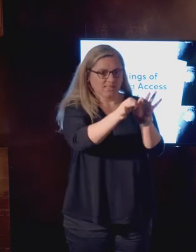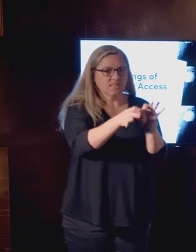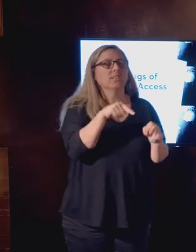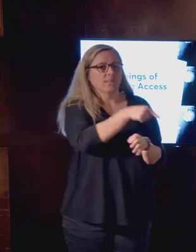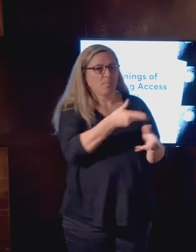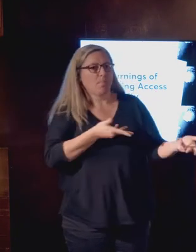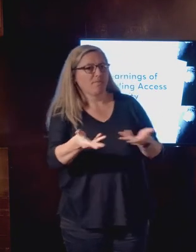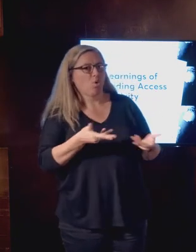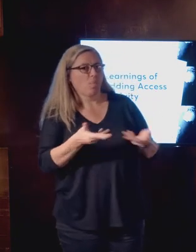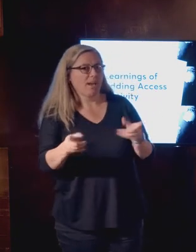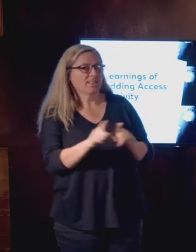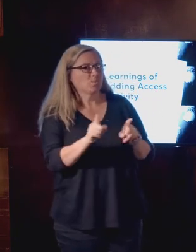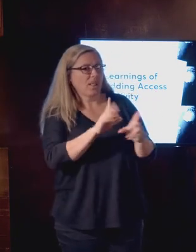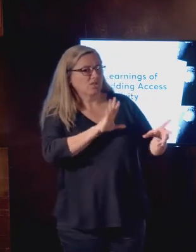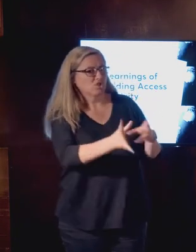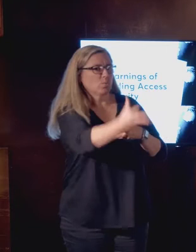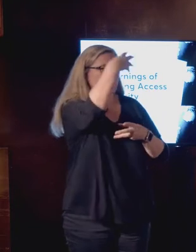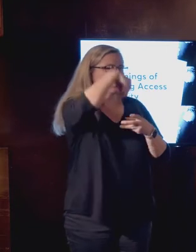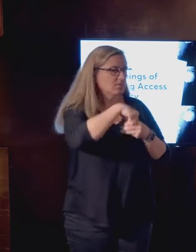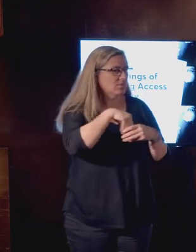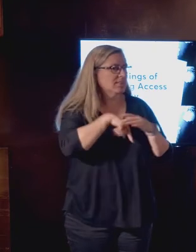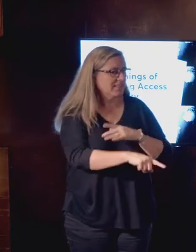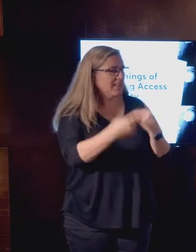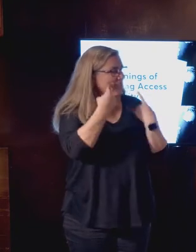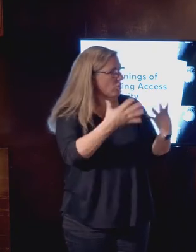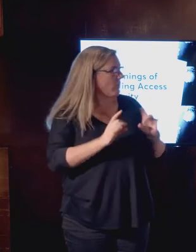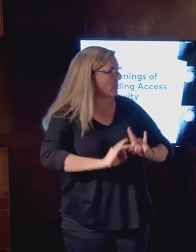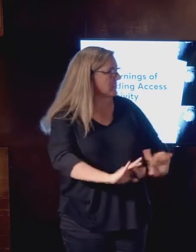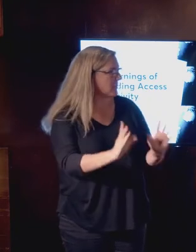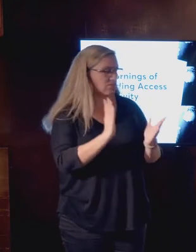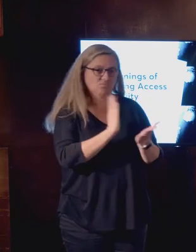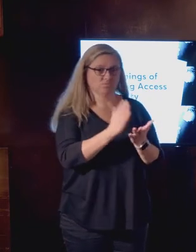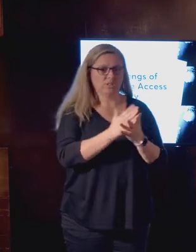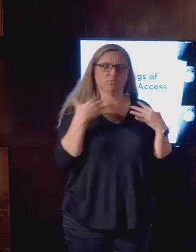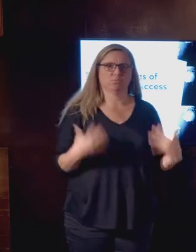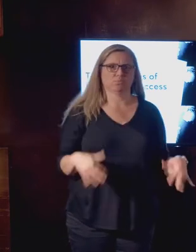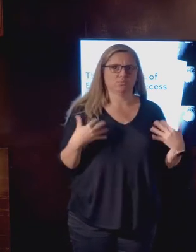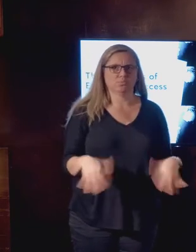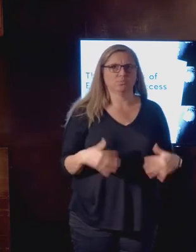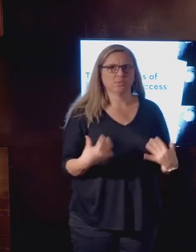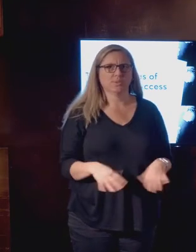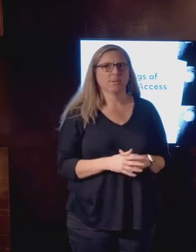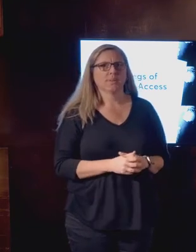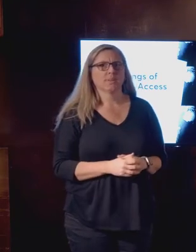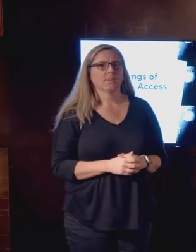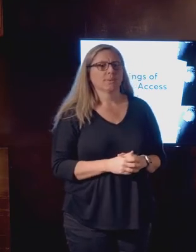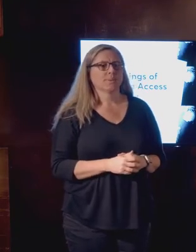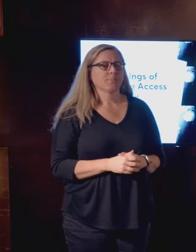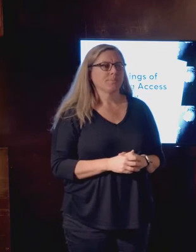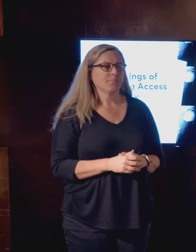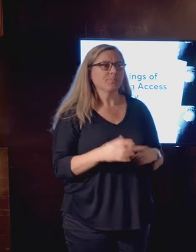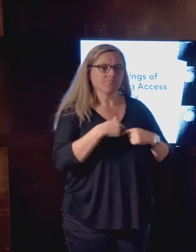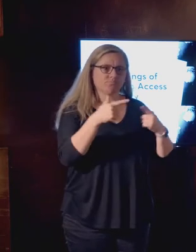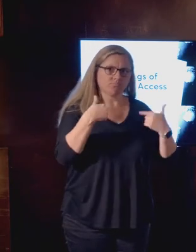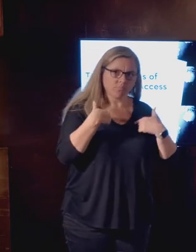performer, so she was embedded in the show right from the start, which was quite incredible. So we were all about